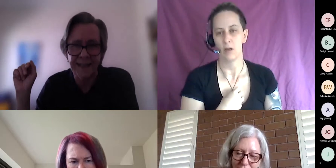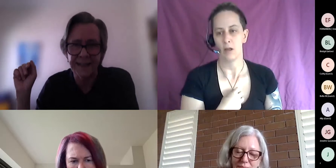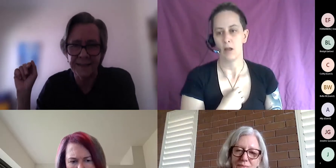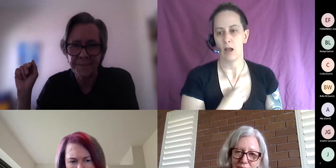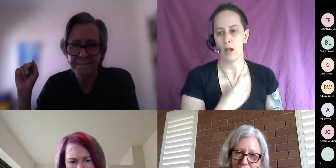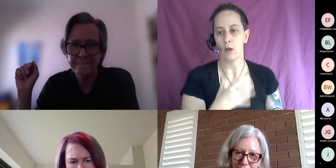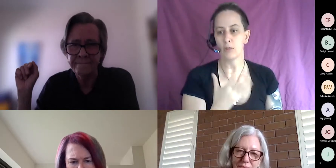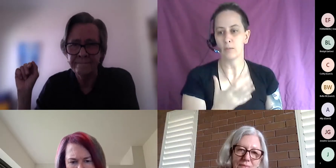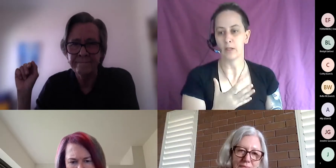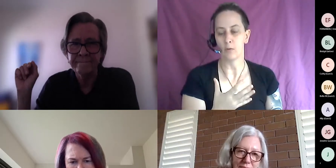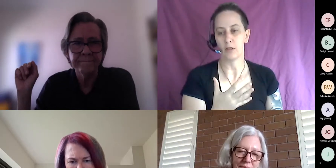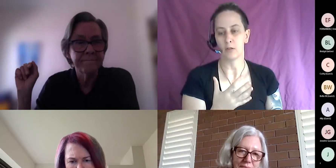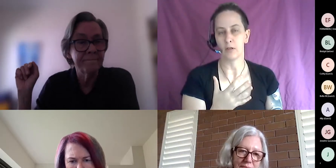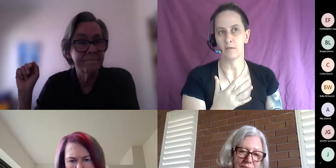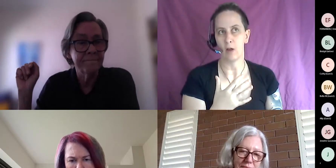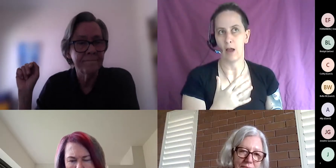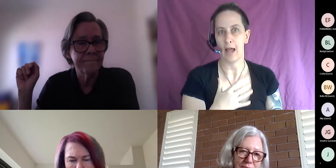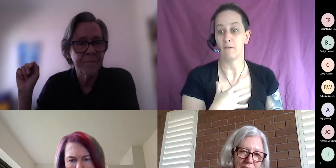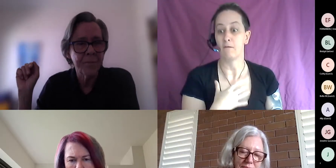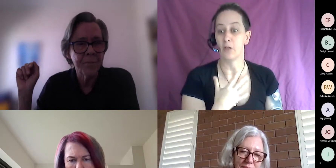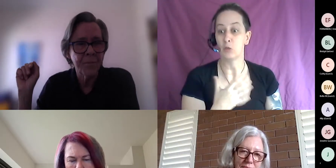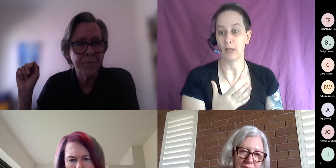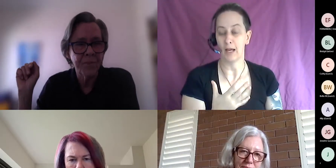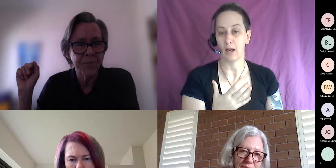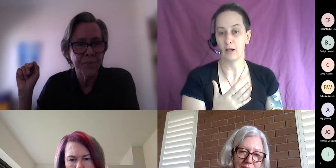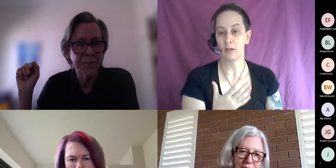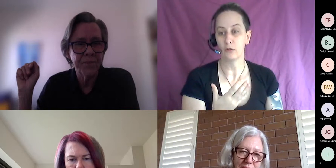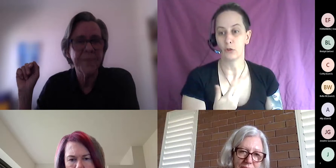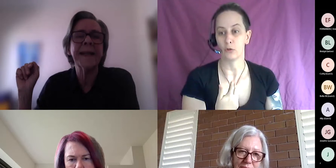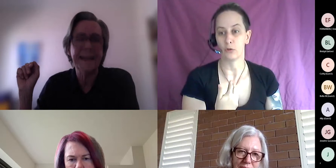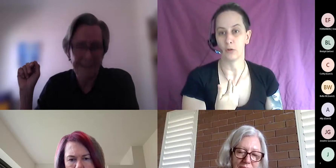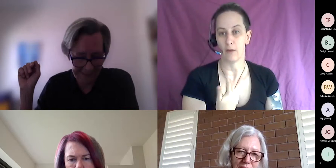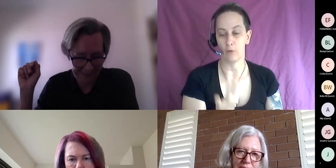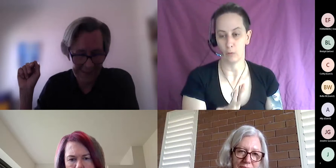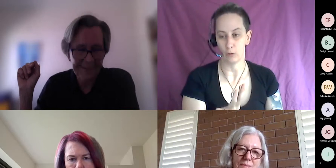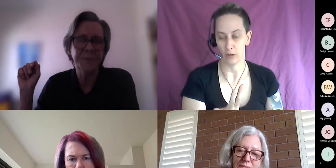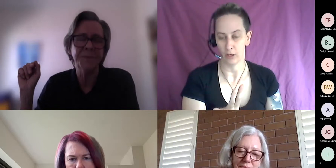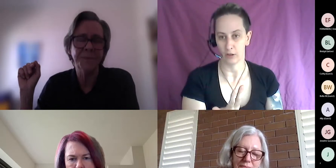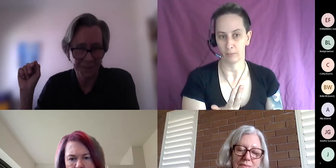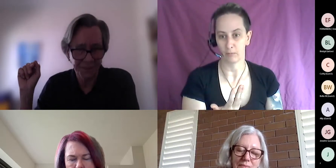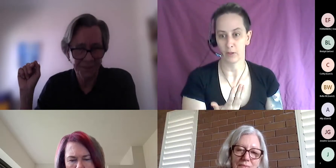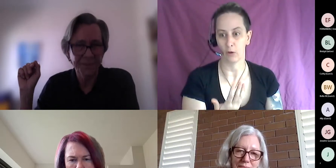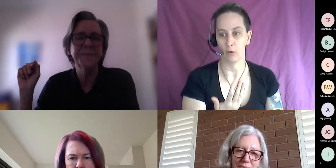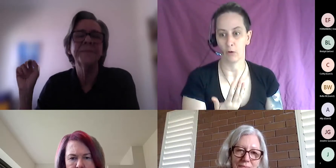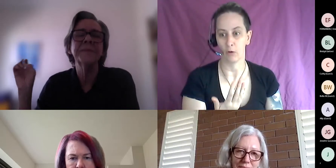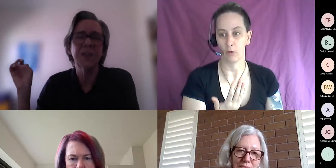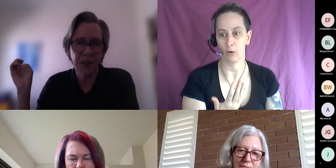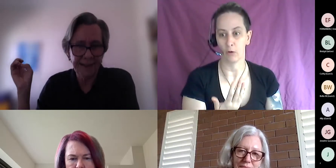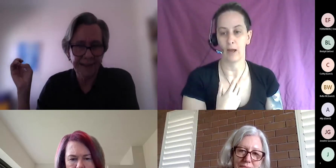send. And ultimately what we're doing is adding a visual layer to verbal communication. So